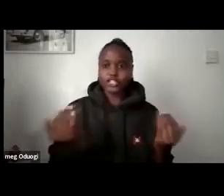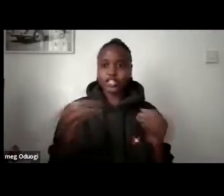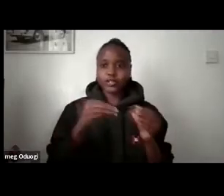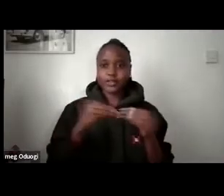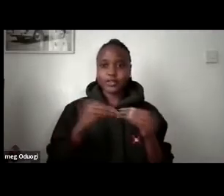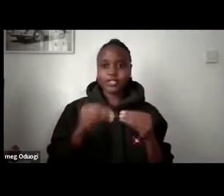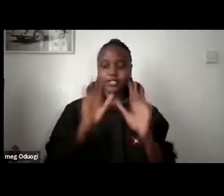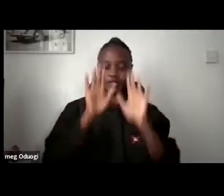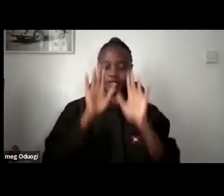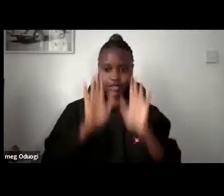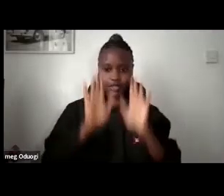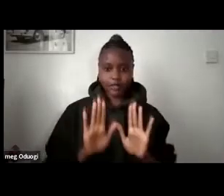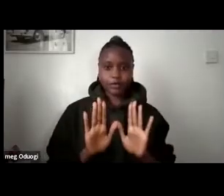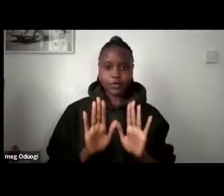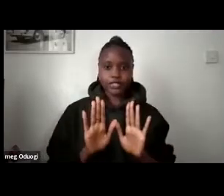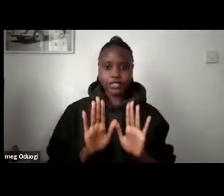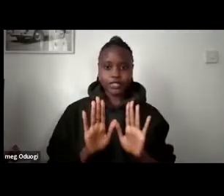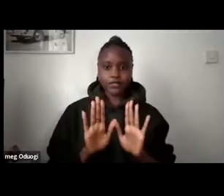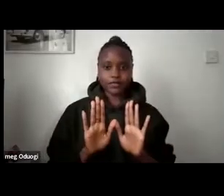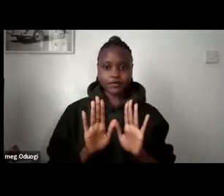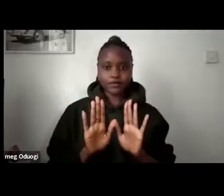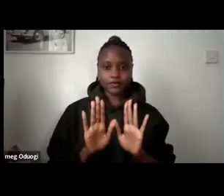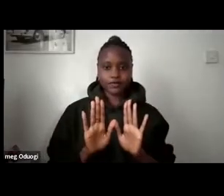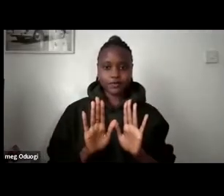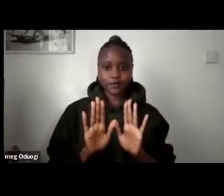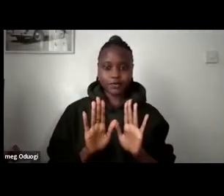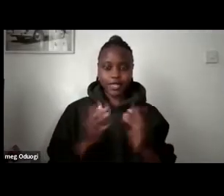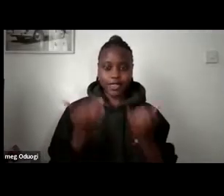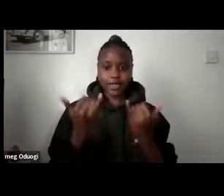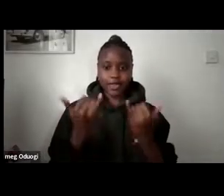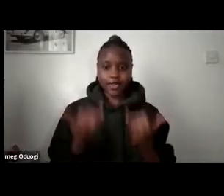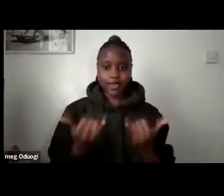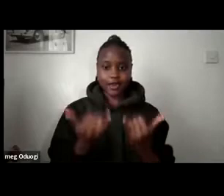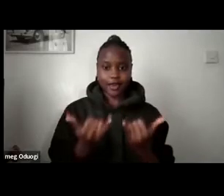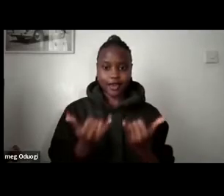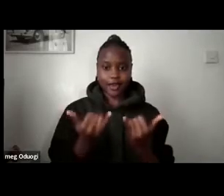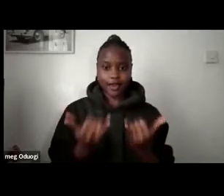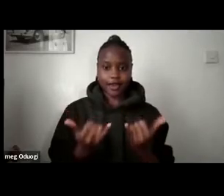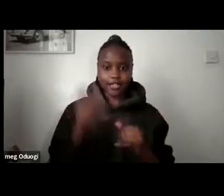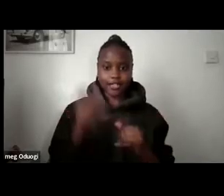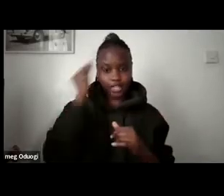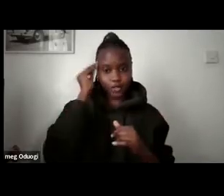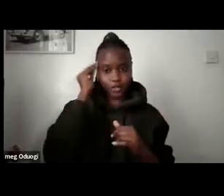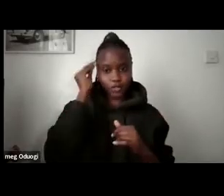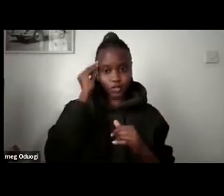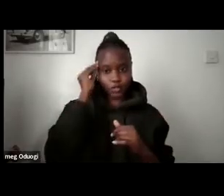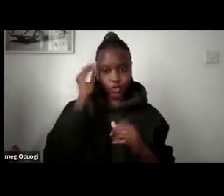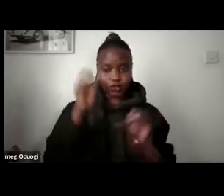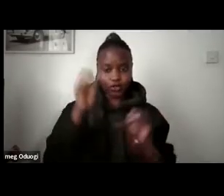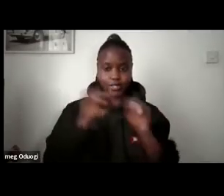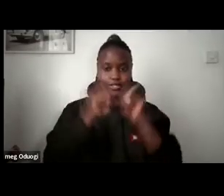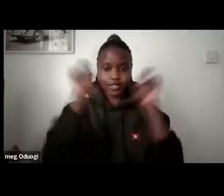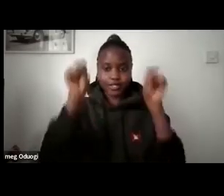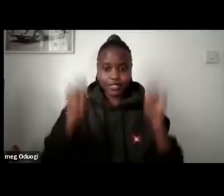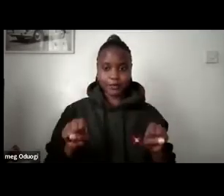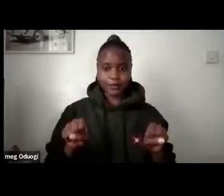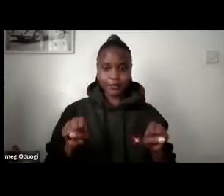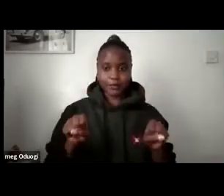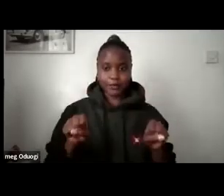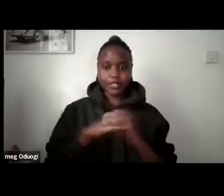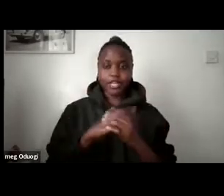important in the current educational dispensation, and we would like to encourage